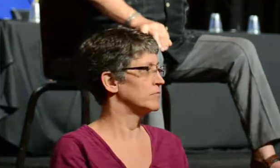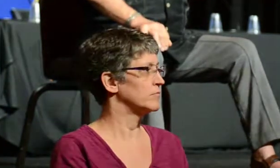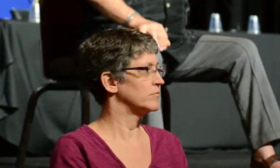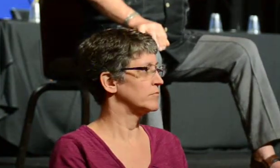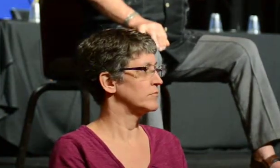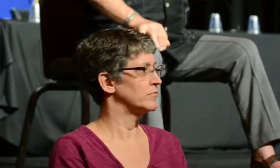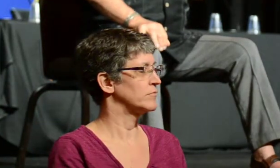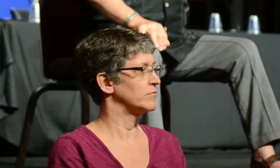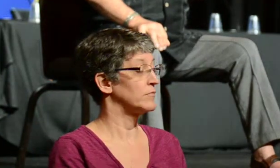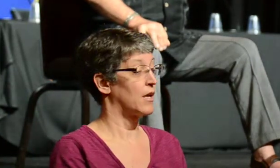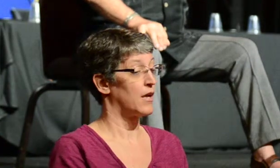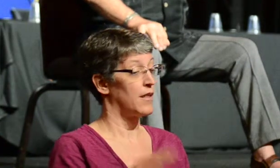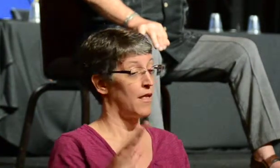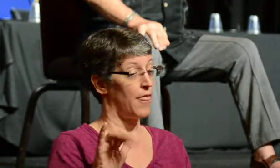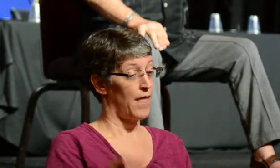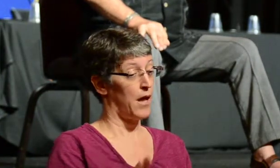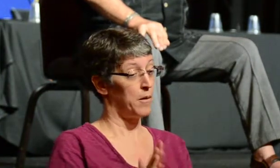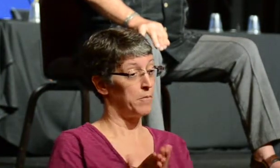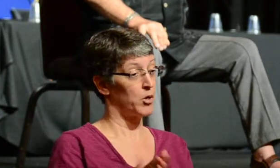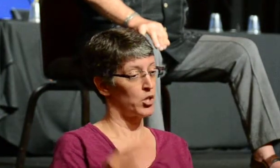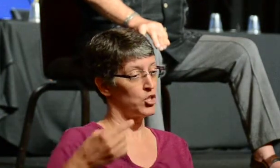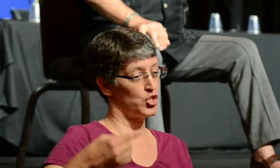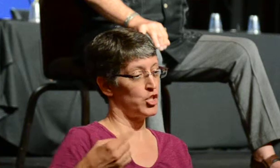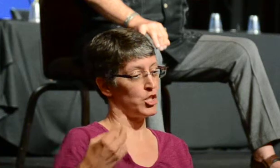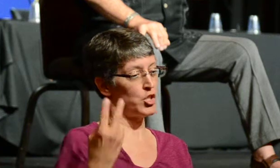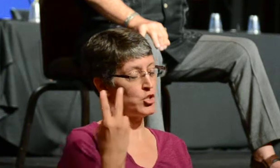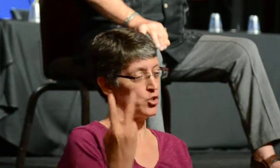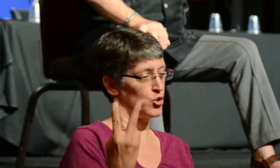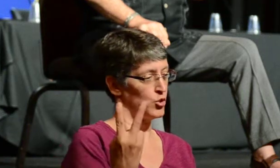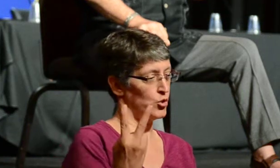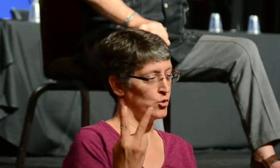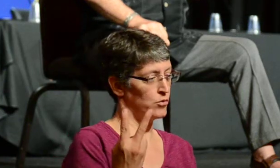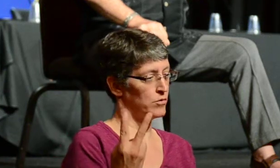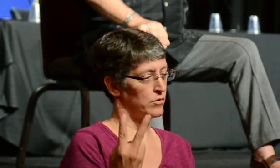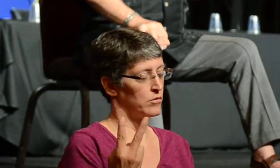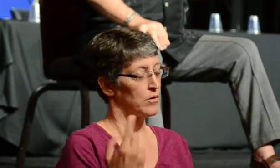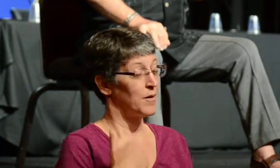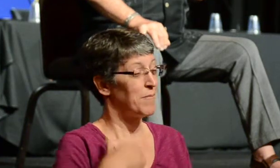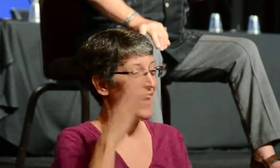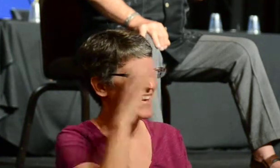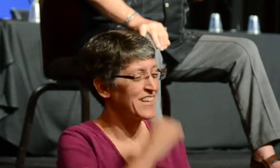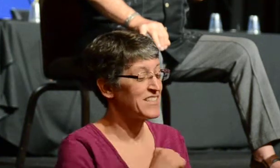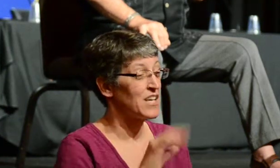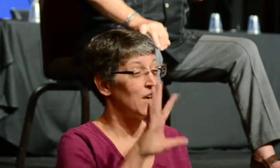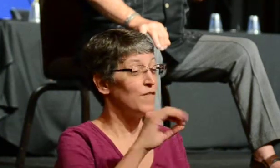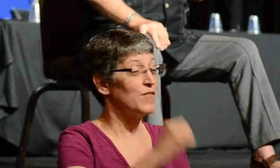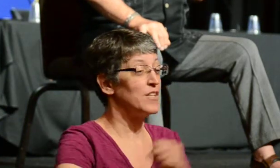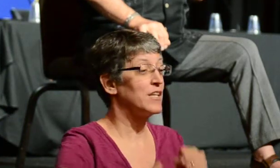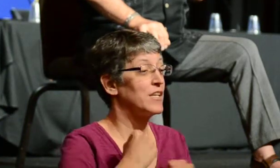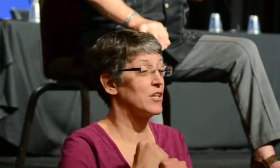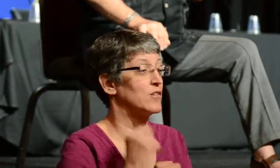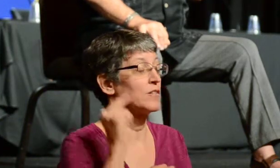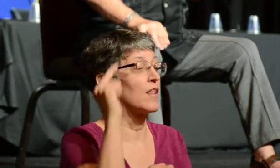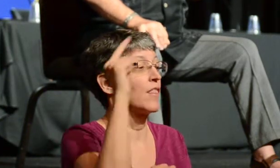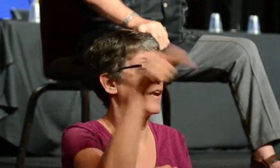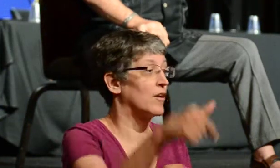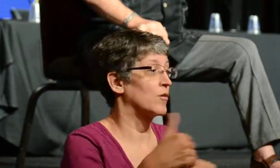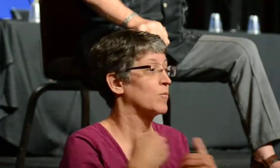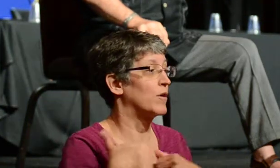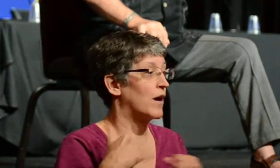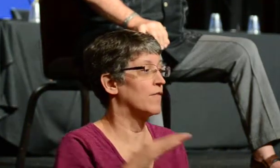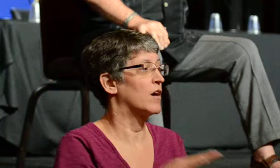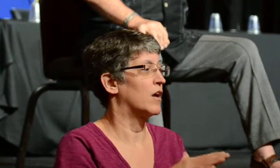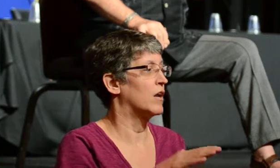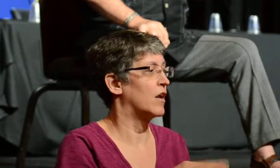And there, my supposition is 50 years from now, there's going to be enough vehicles with people in them